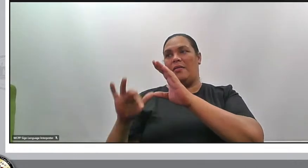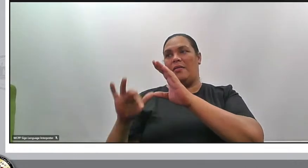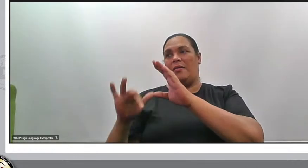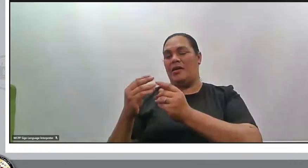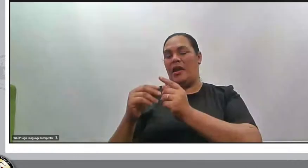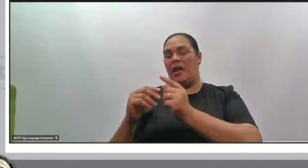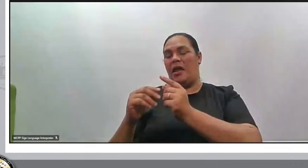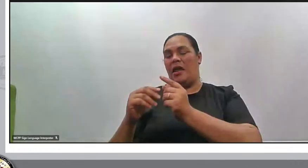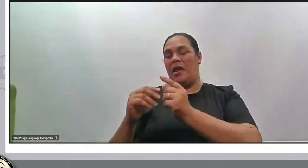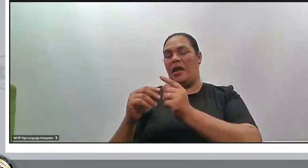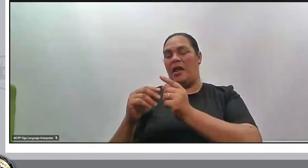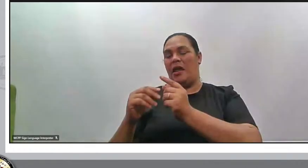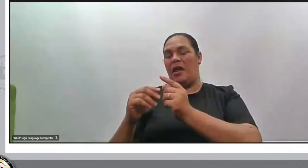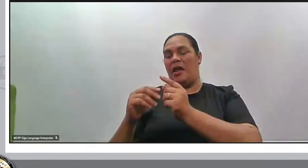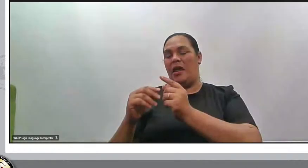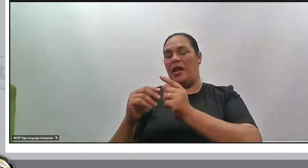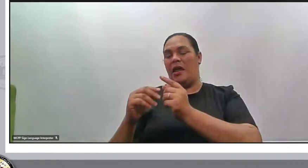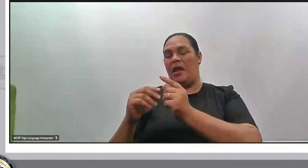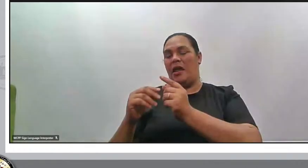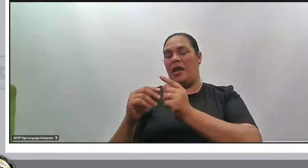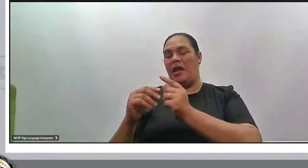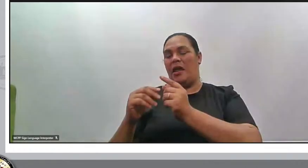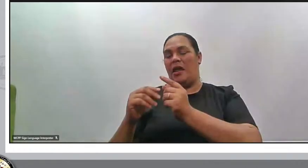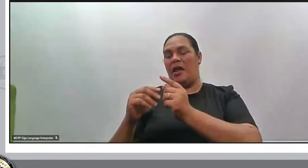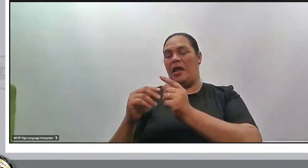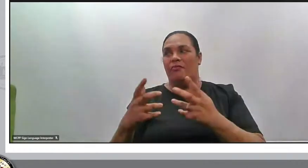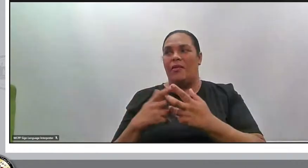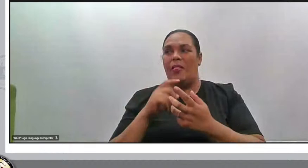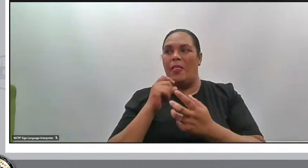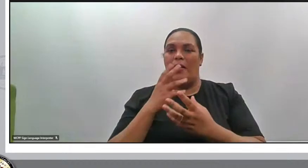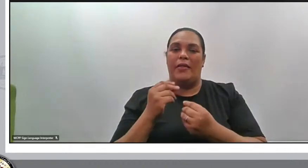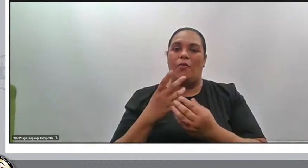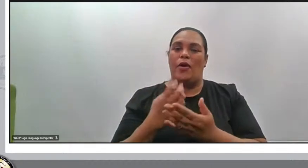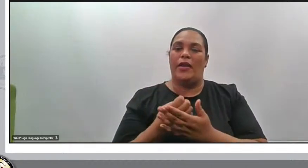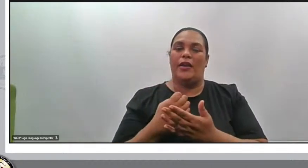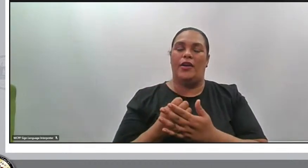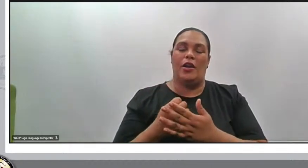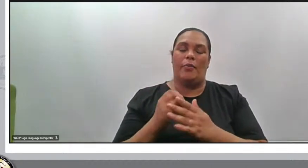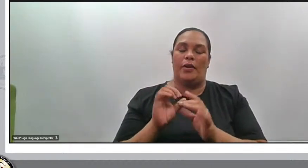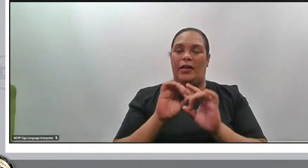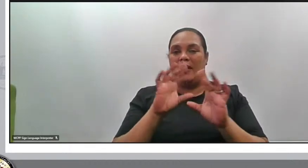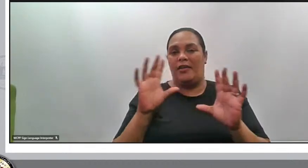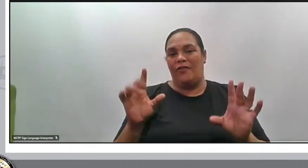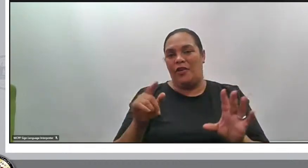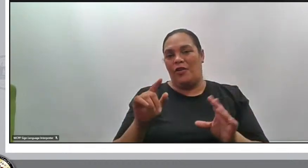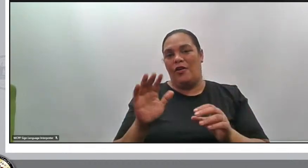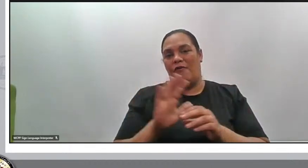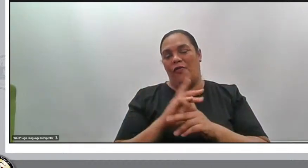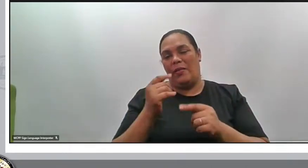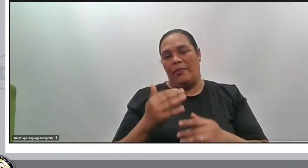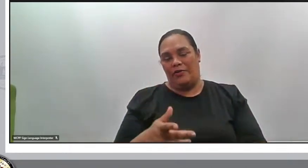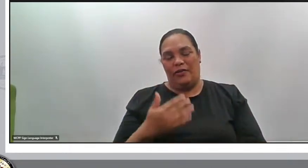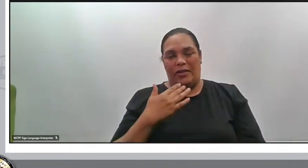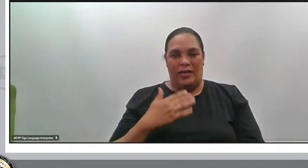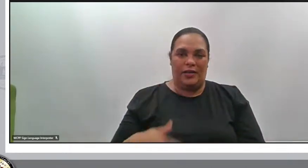in my numbers, but I think that was the correct. It's the one where the economic classification is done for the full budget.